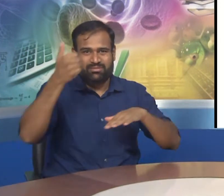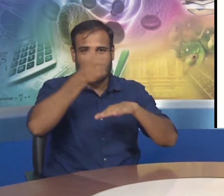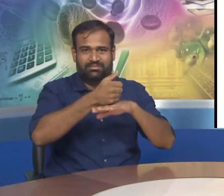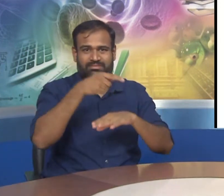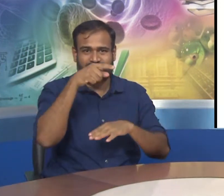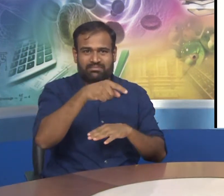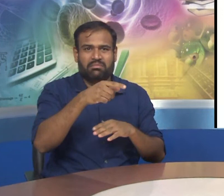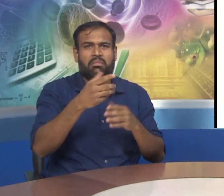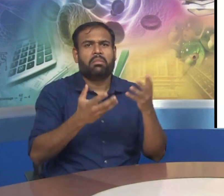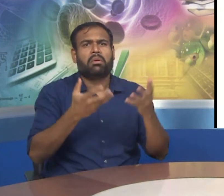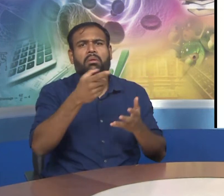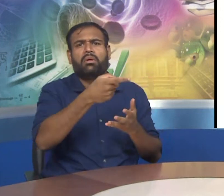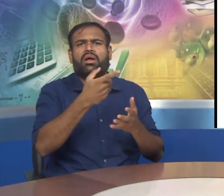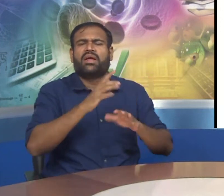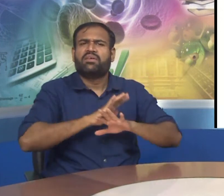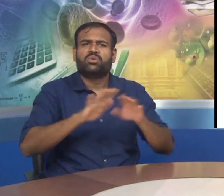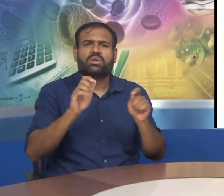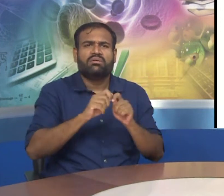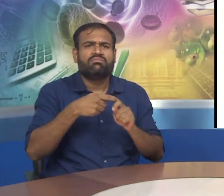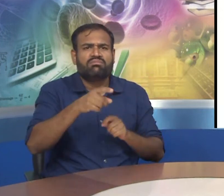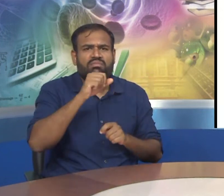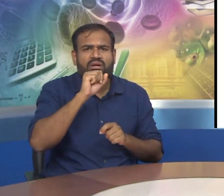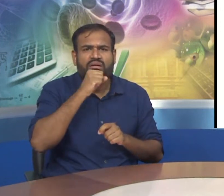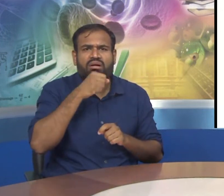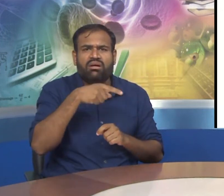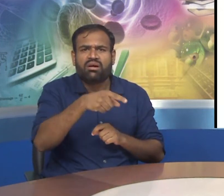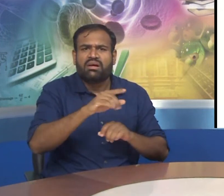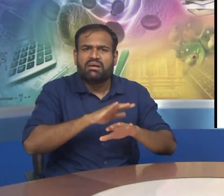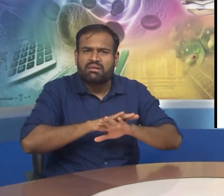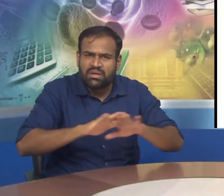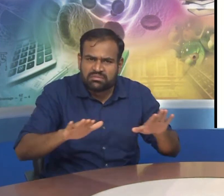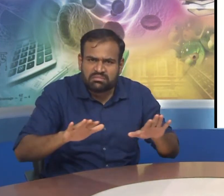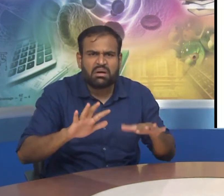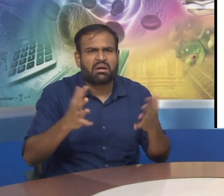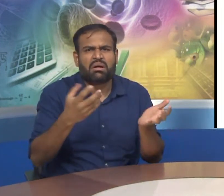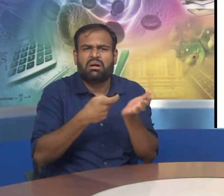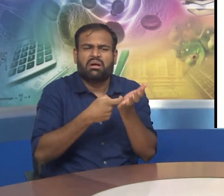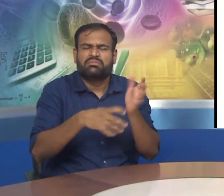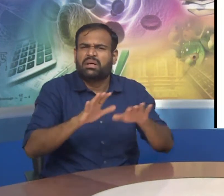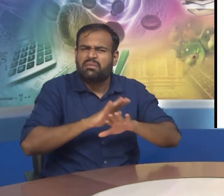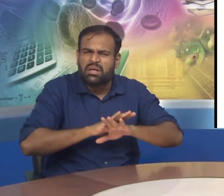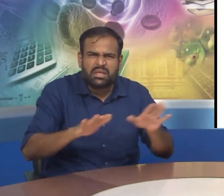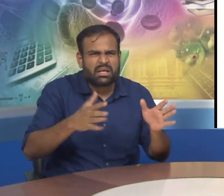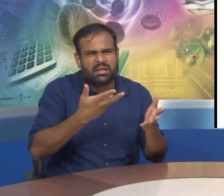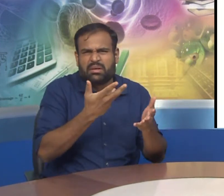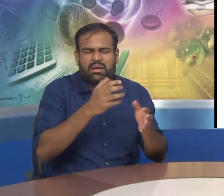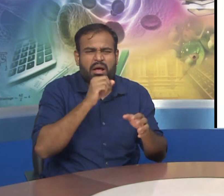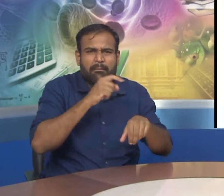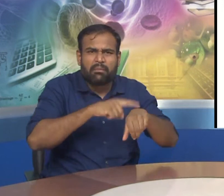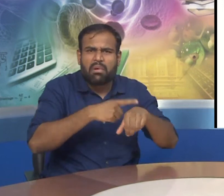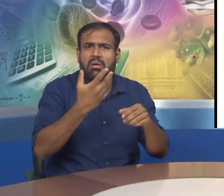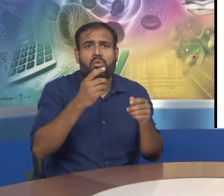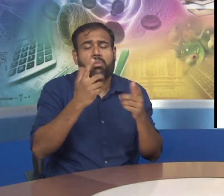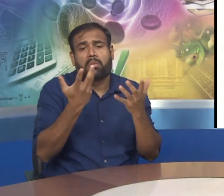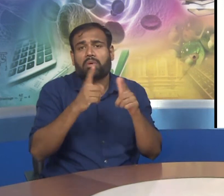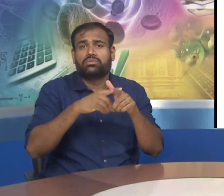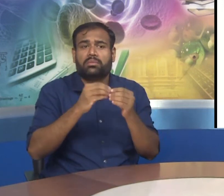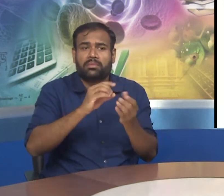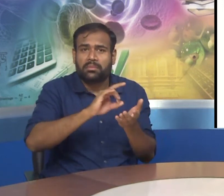Whenever there is vacancy or a likely vacancy in the Supreme Court, the Chief Justice and 4 other